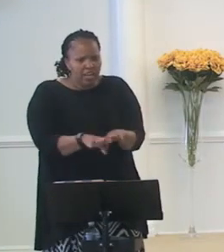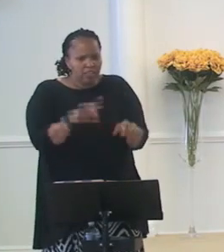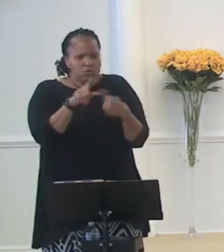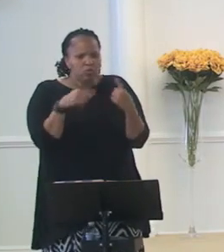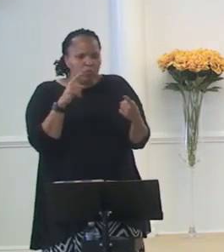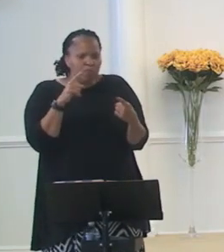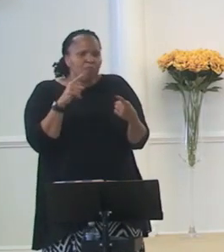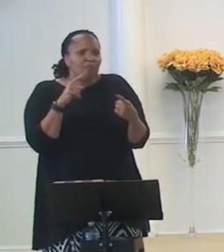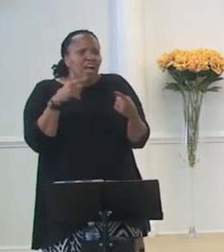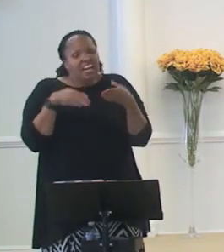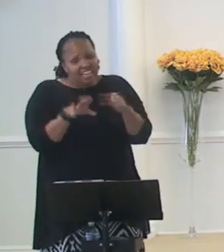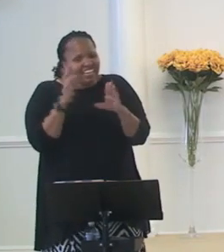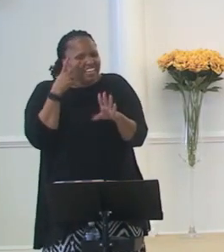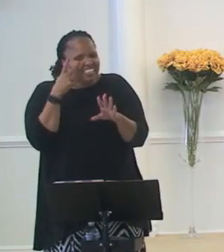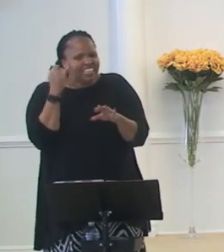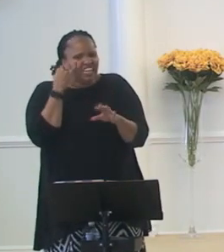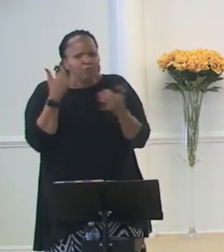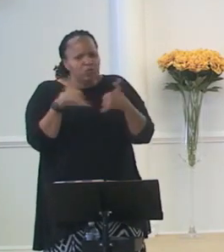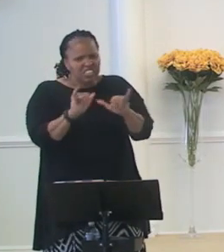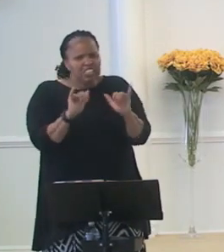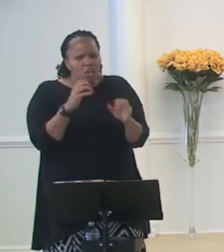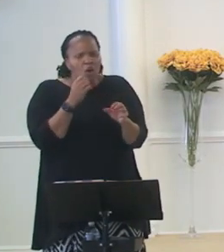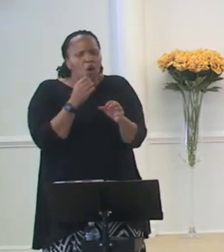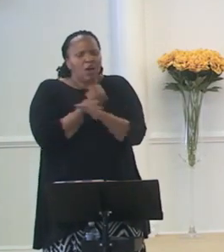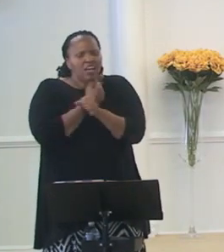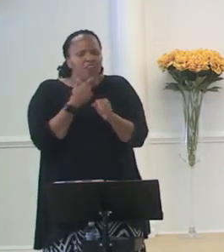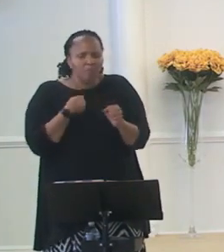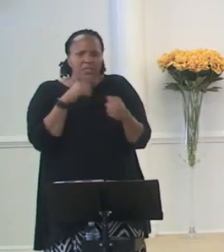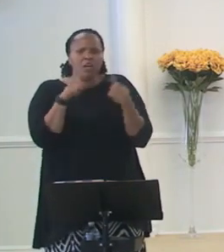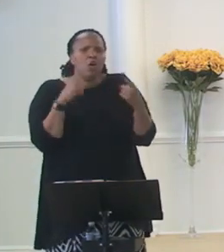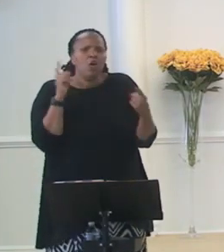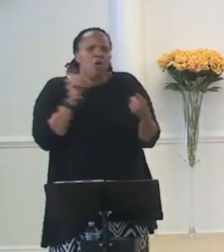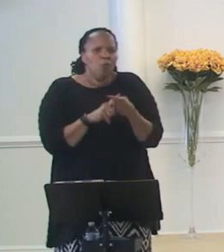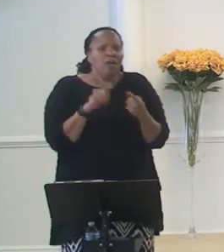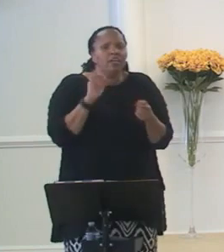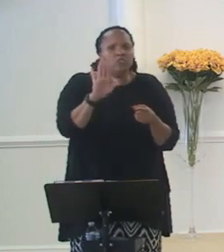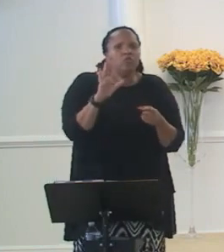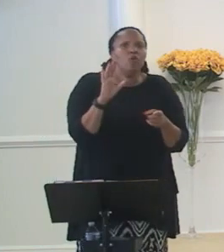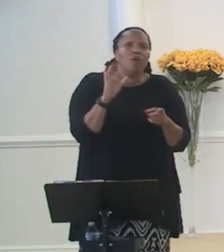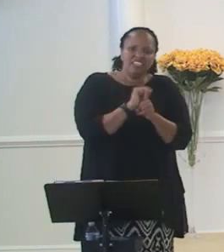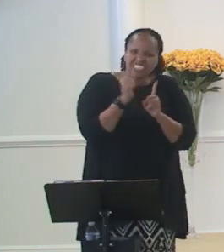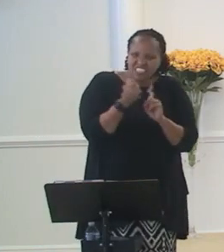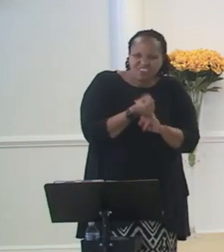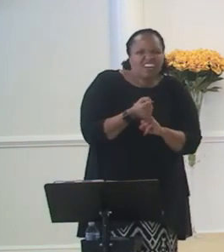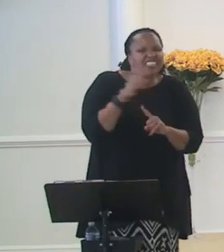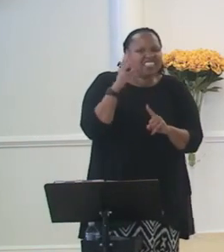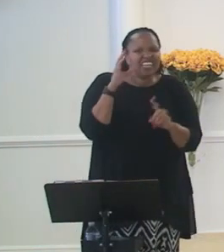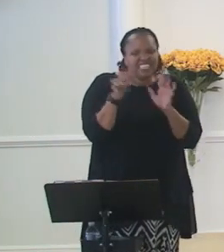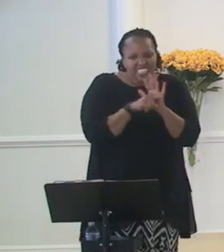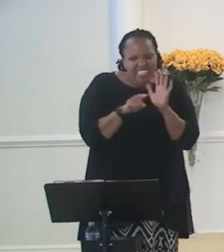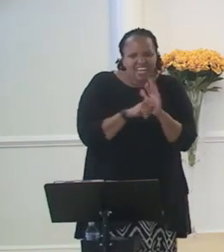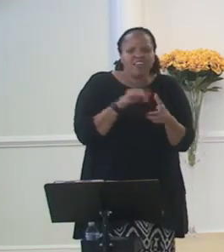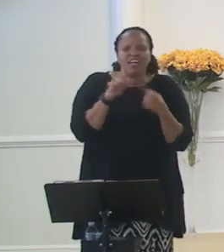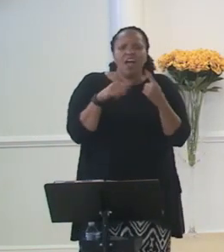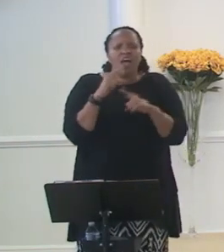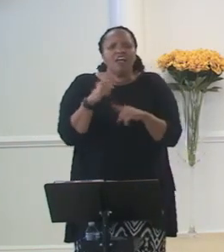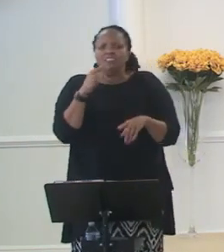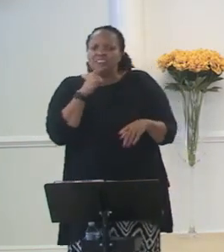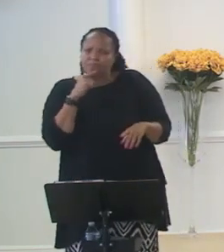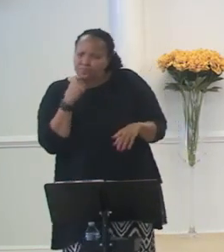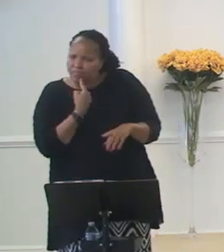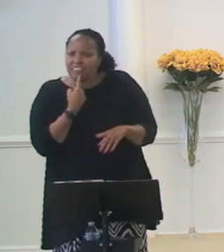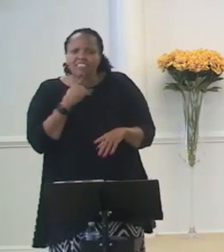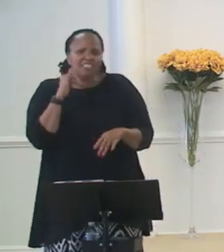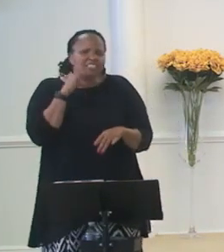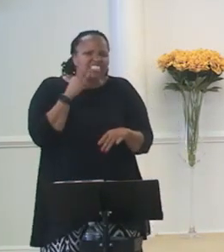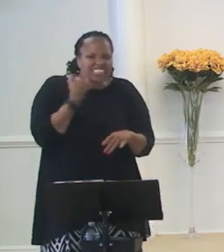you're going to still love me when I break your leg, when I pull the pride down, when I pull the arrogance, the bitterness, the envy, the strife,